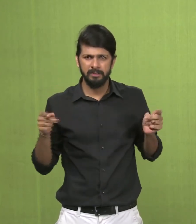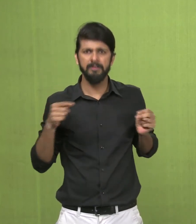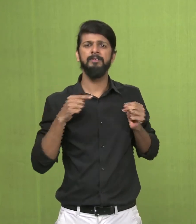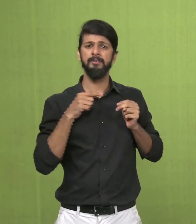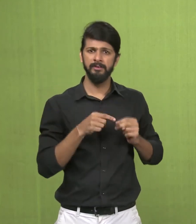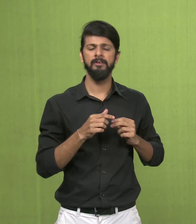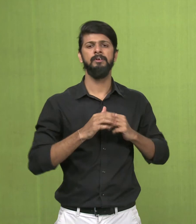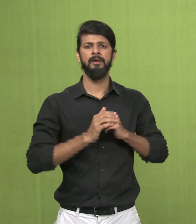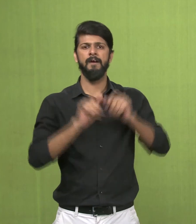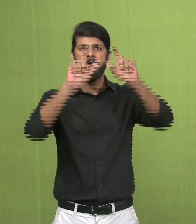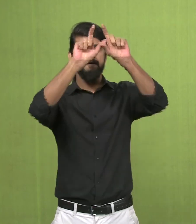then there are beaded borders